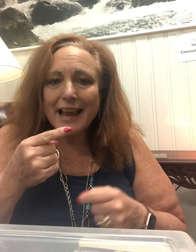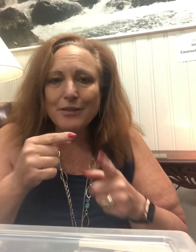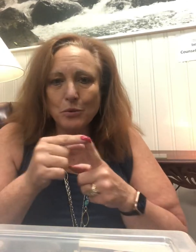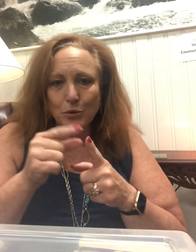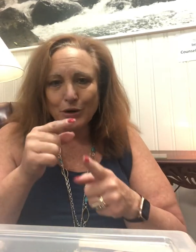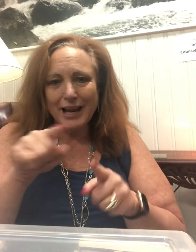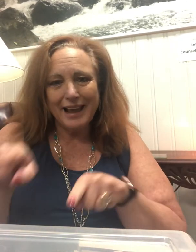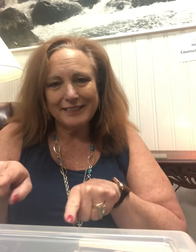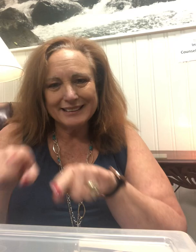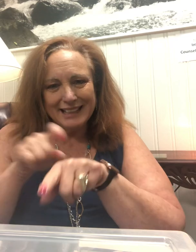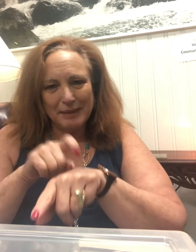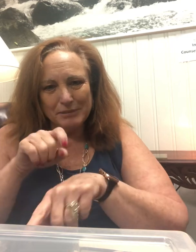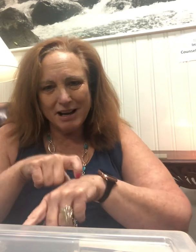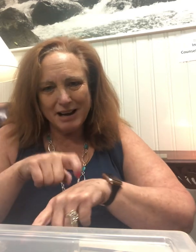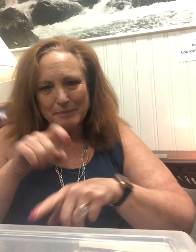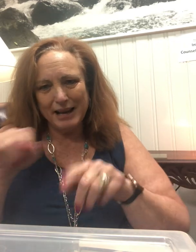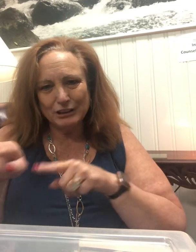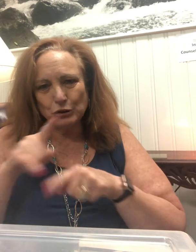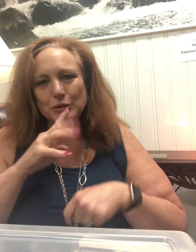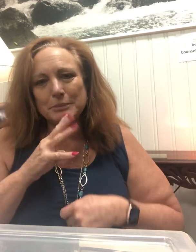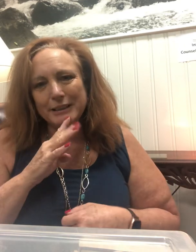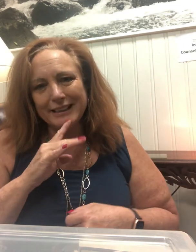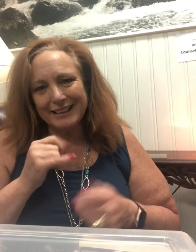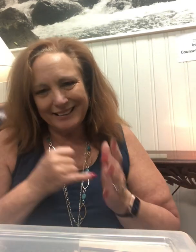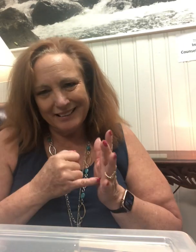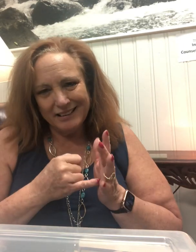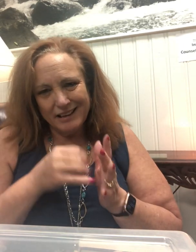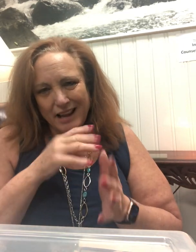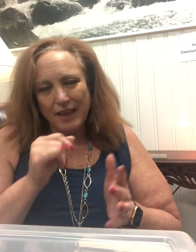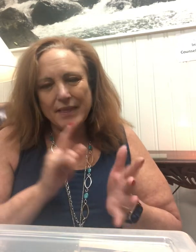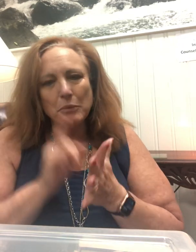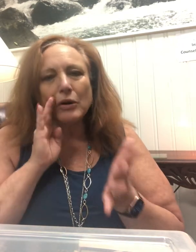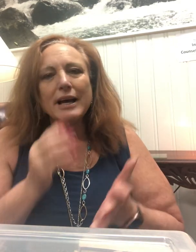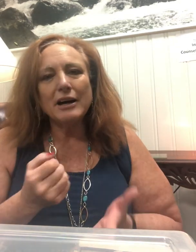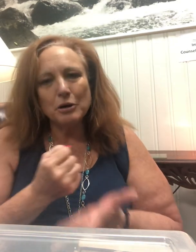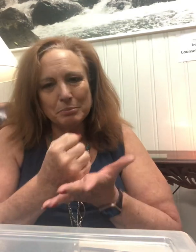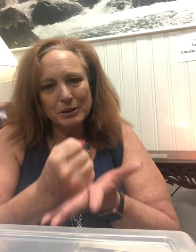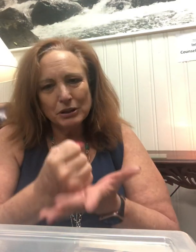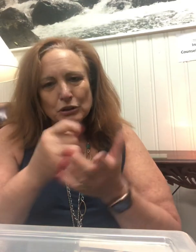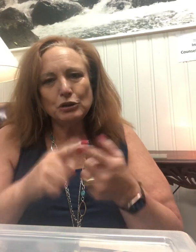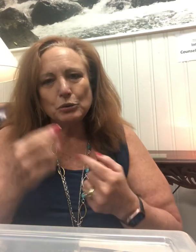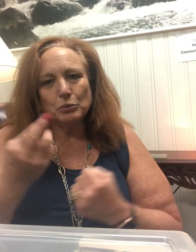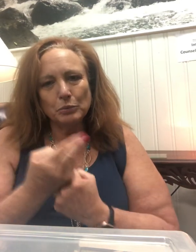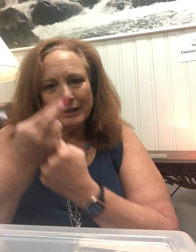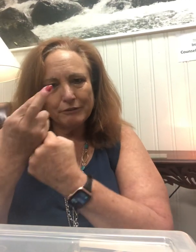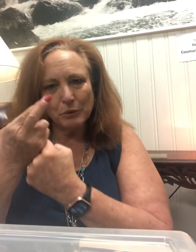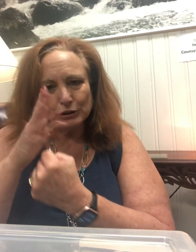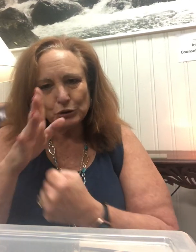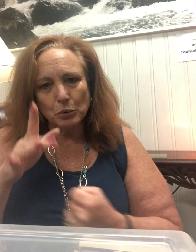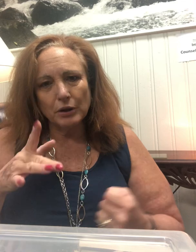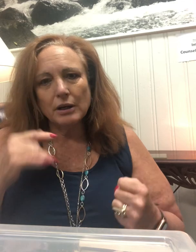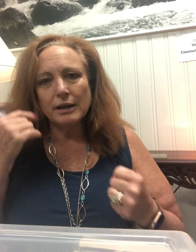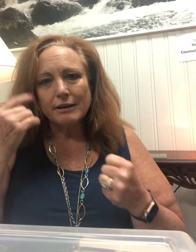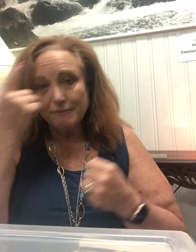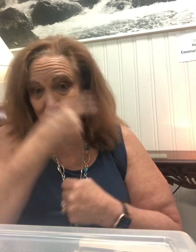the word at the same time as you speak it, and that will help to reinforce your